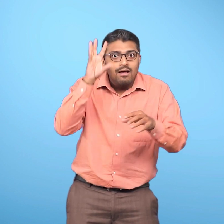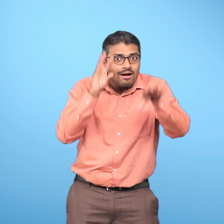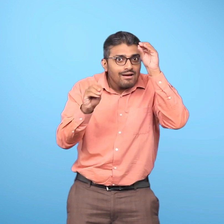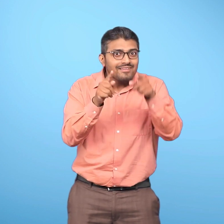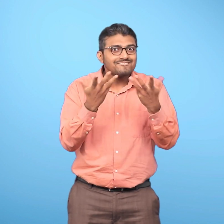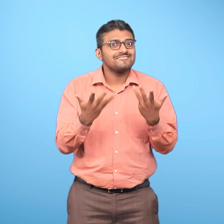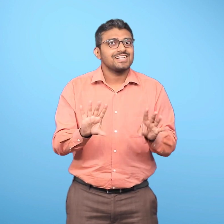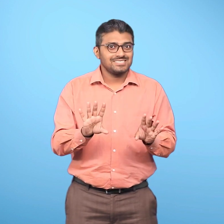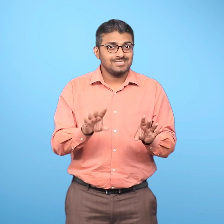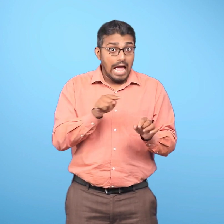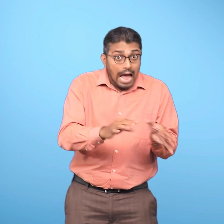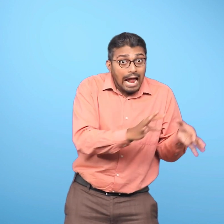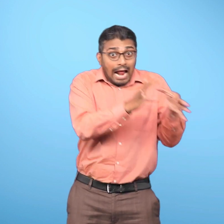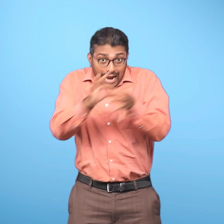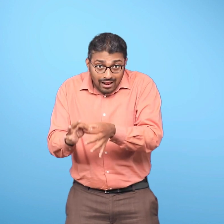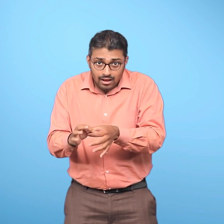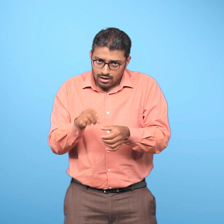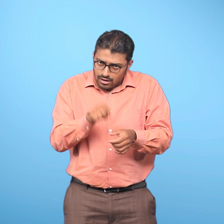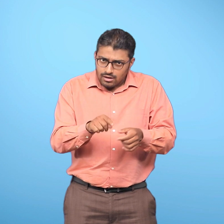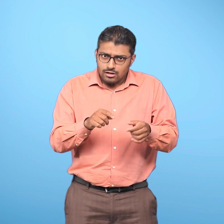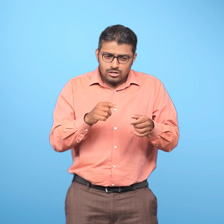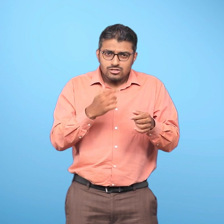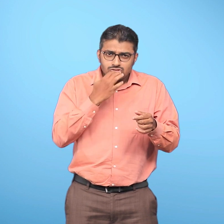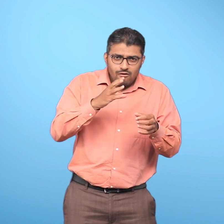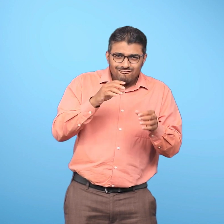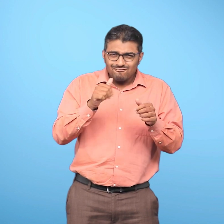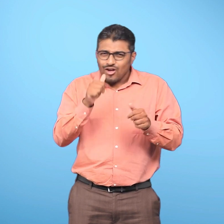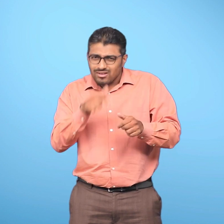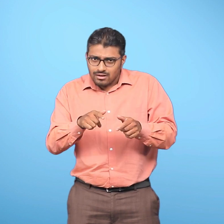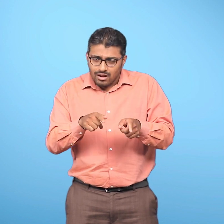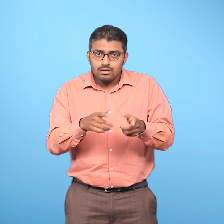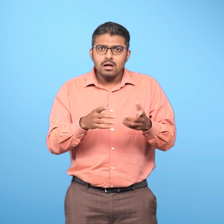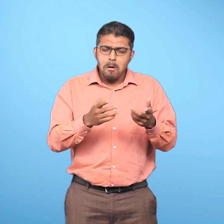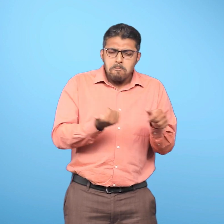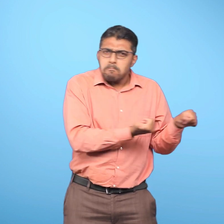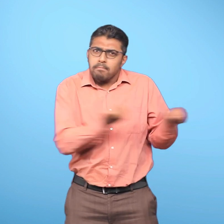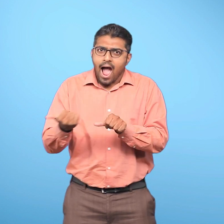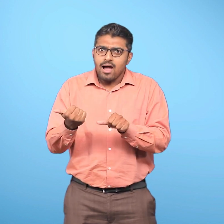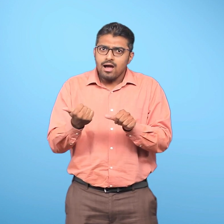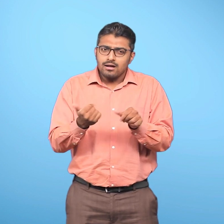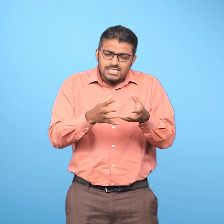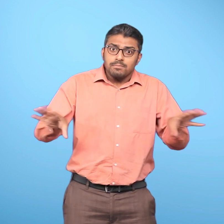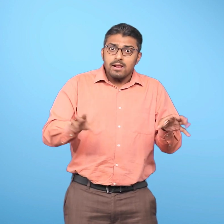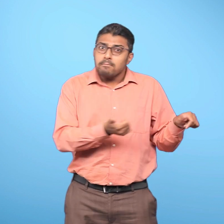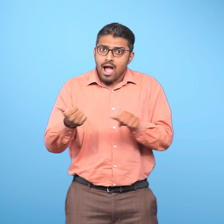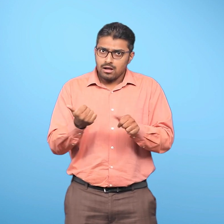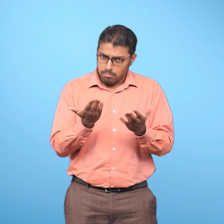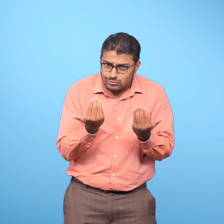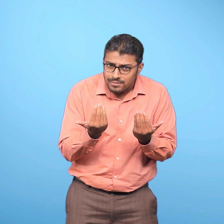Wait. In Chapter 5, we learned how to separate salt from its solution in water.